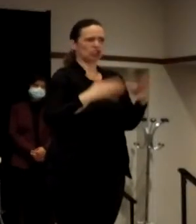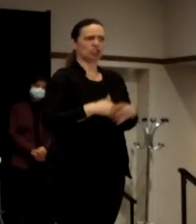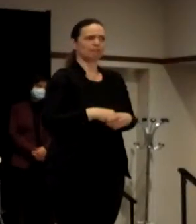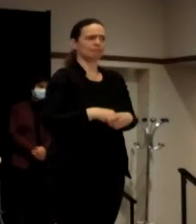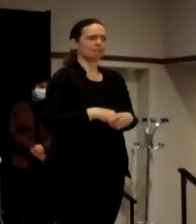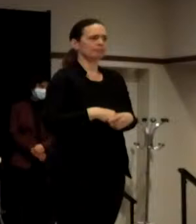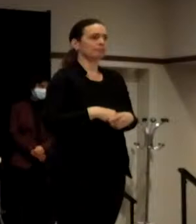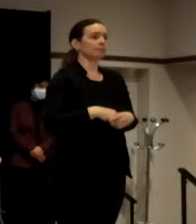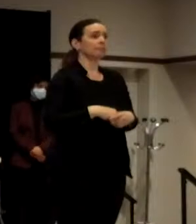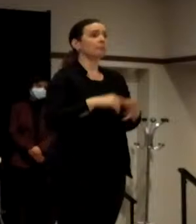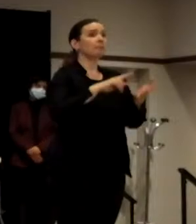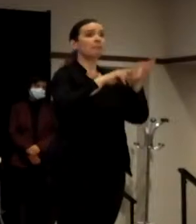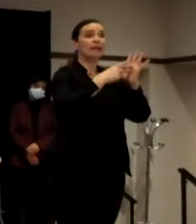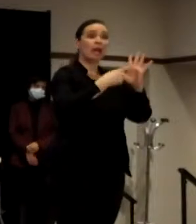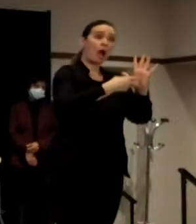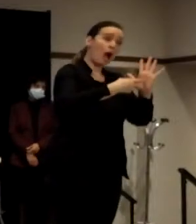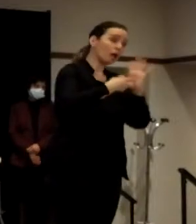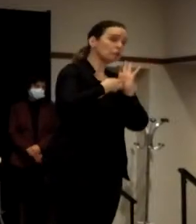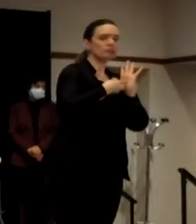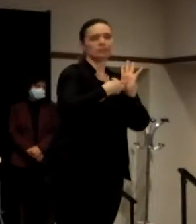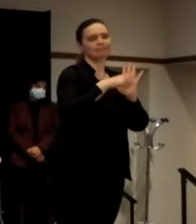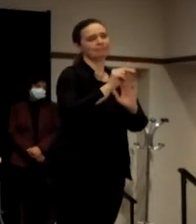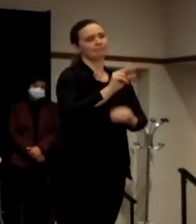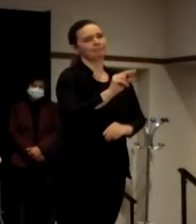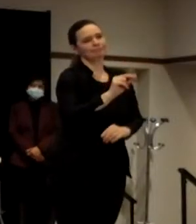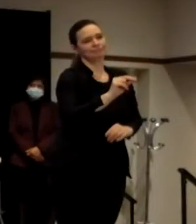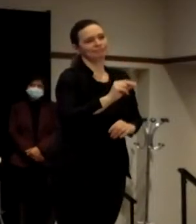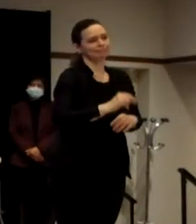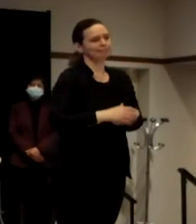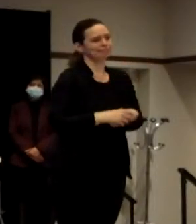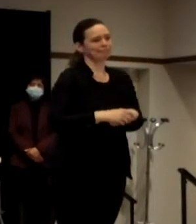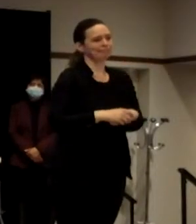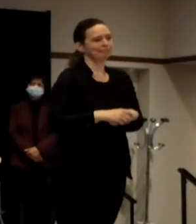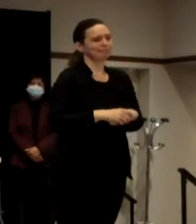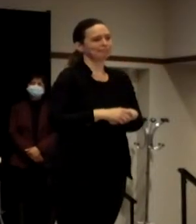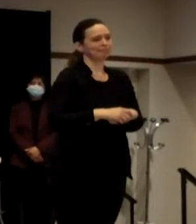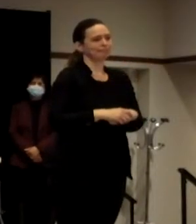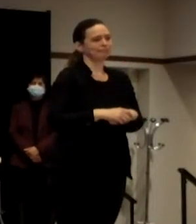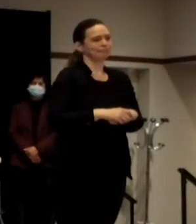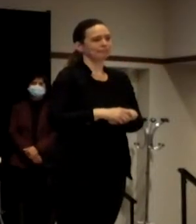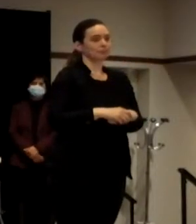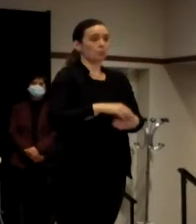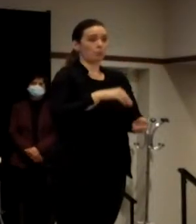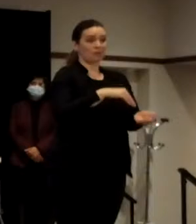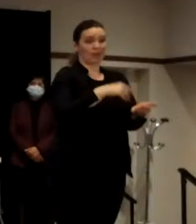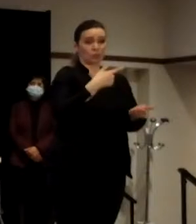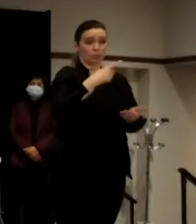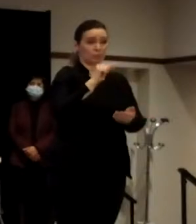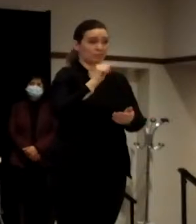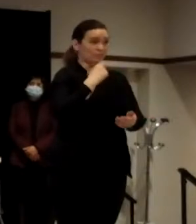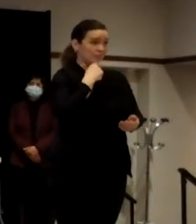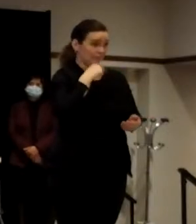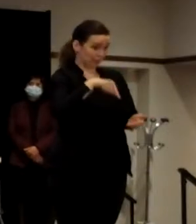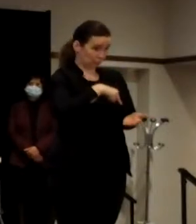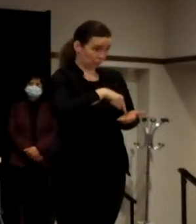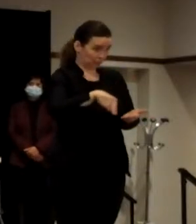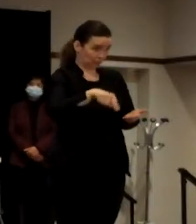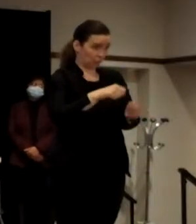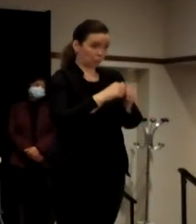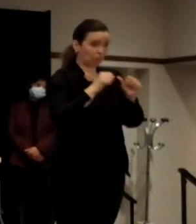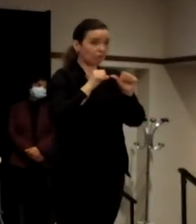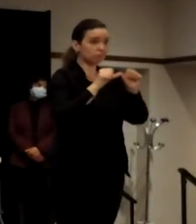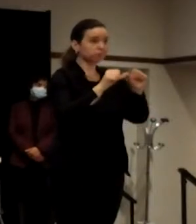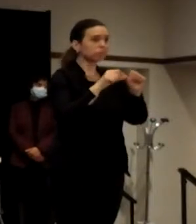Yeah, not a requirement. And again, Dr. Gupta this week, in addition to anyone with comorbidities who can